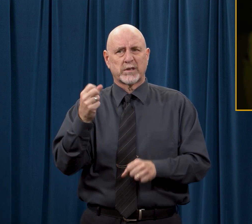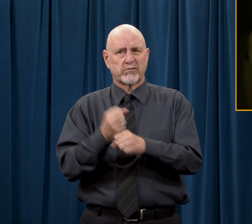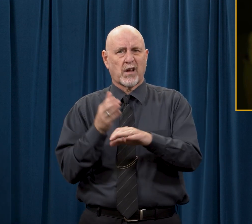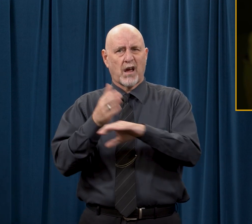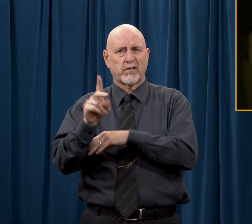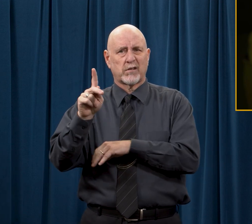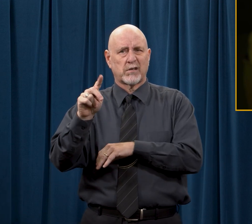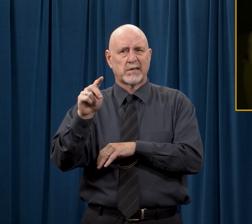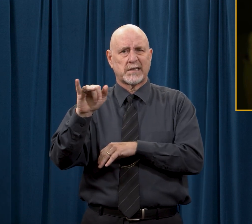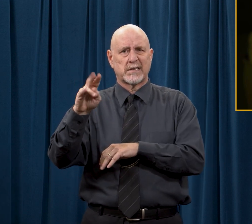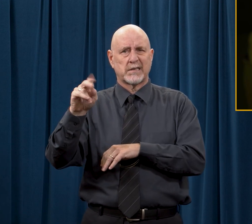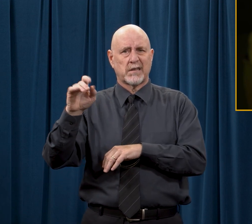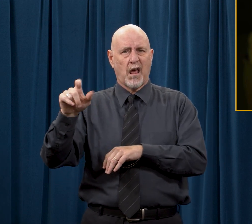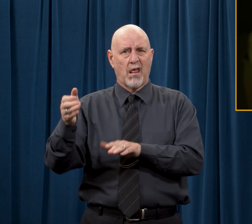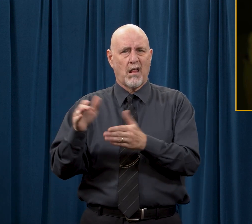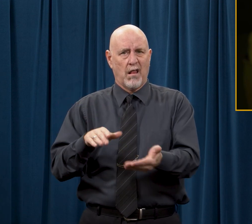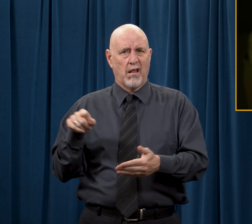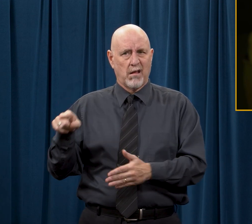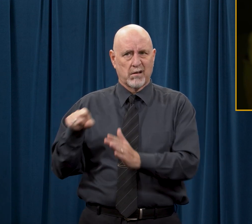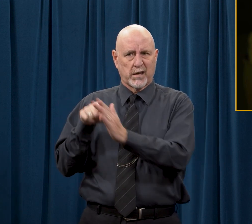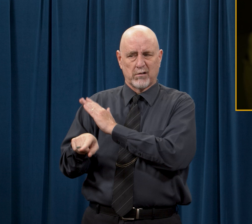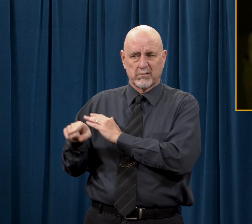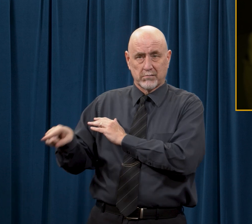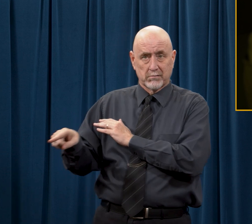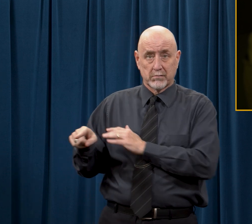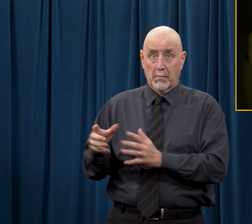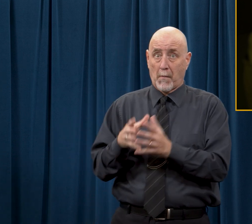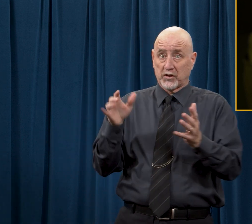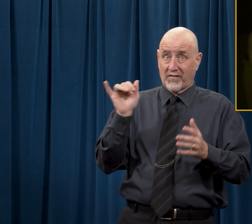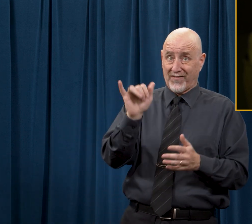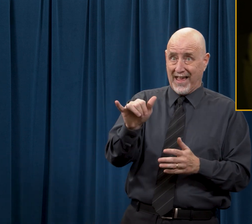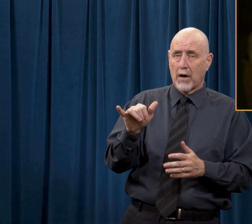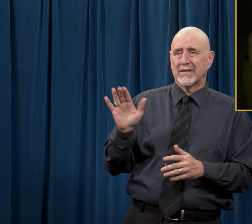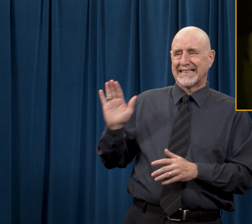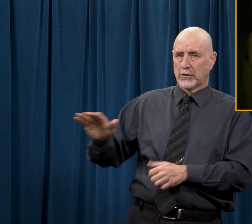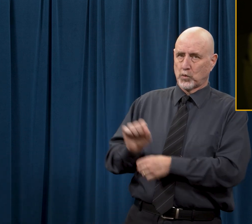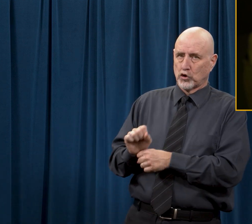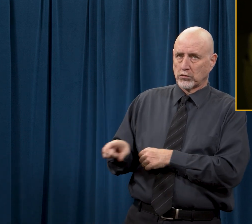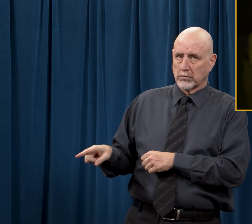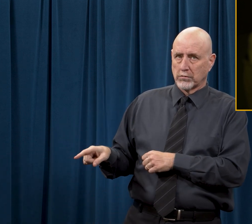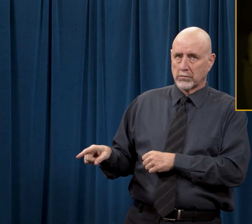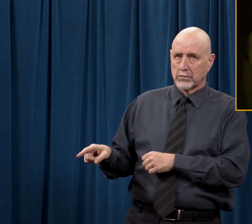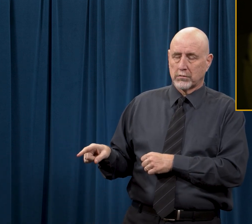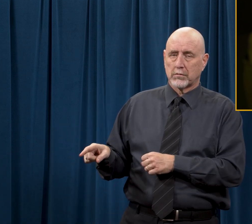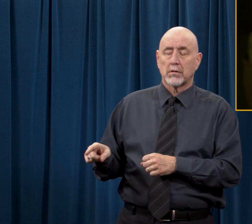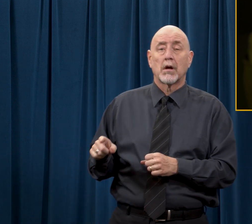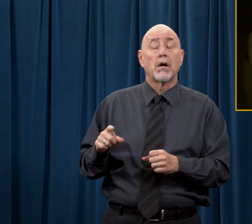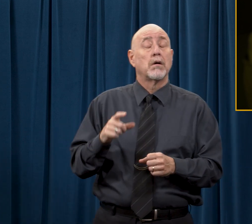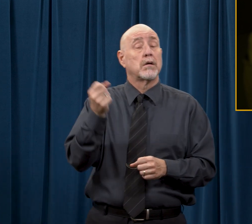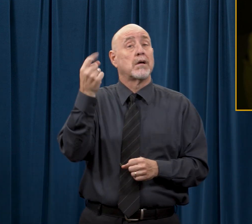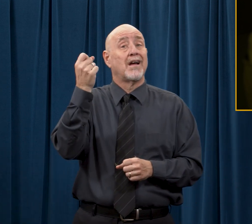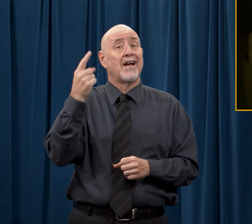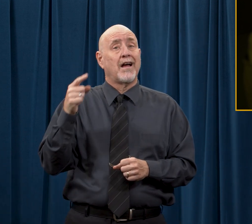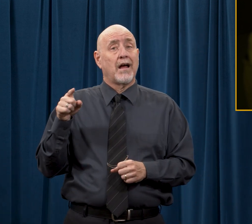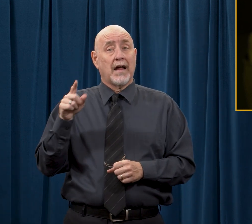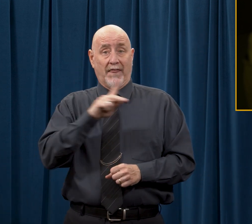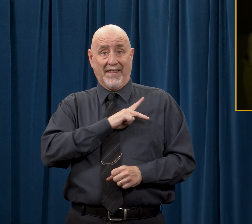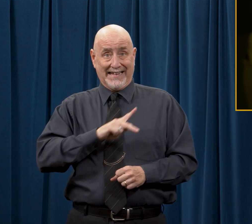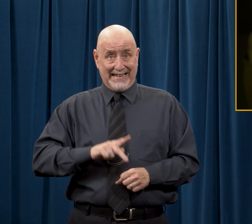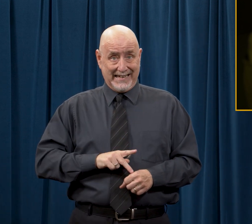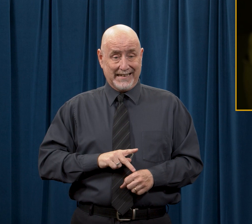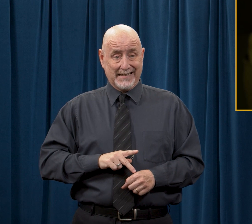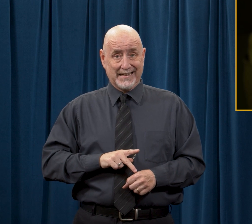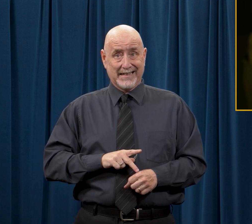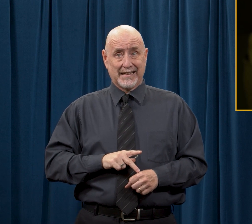1539, 3 years after Tyndale was killed, though much of this was Tyndale's work. But the fact